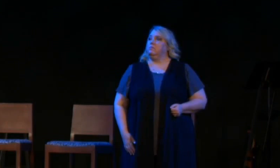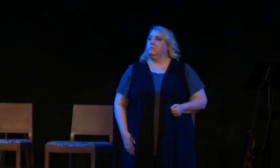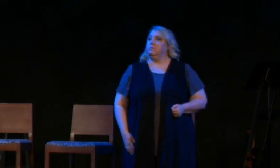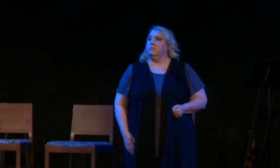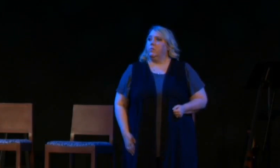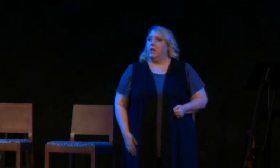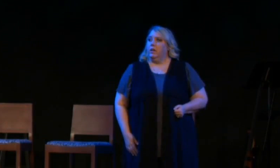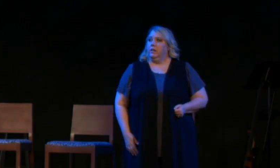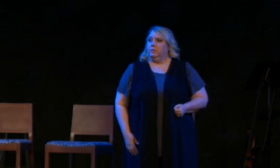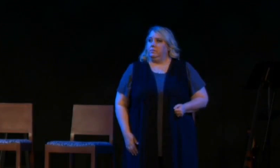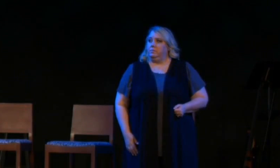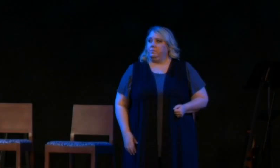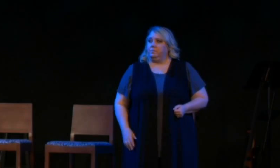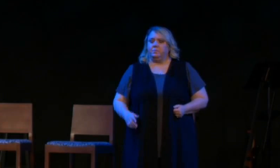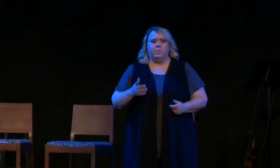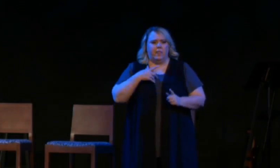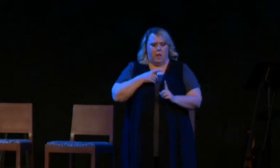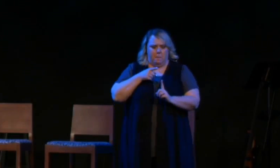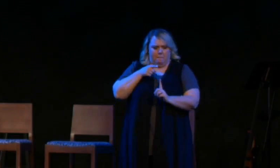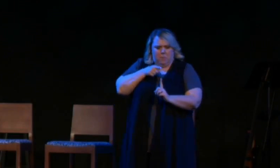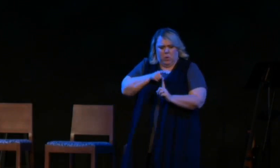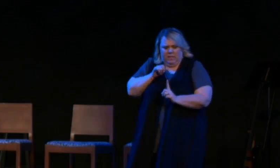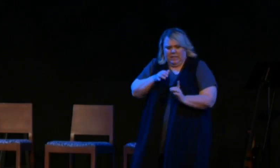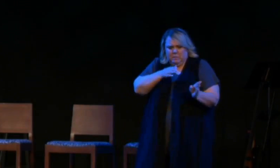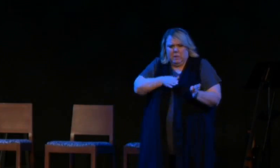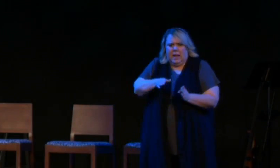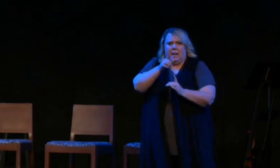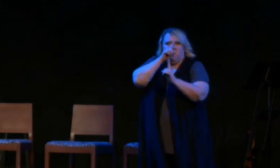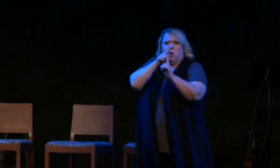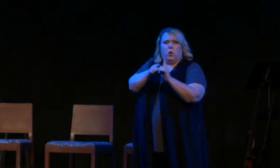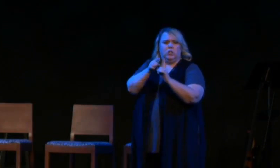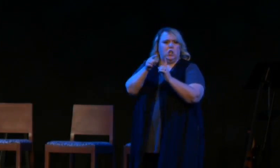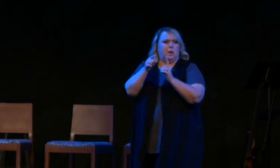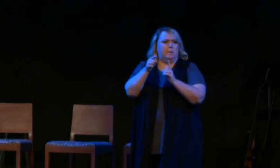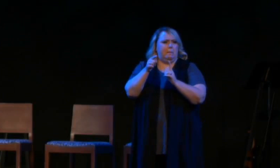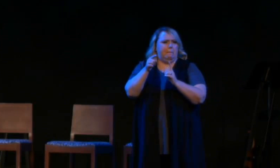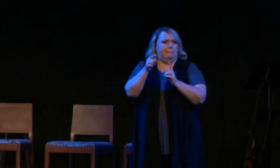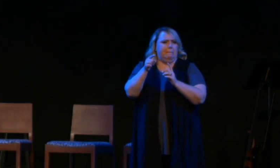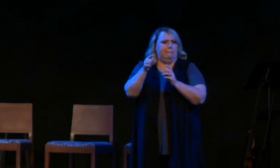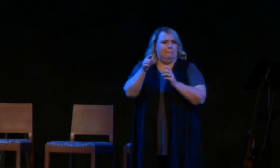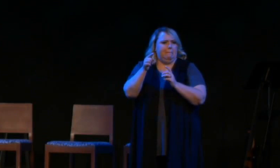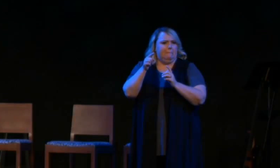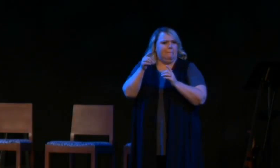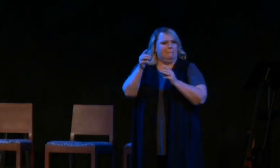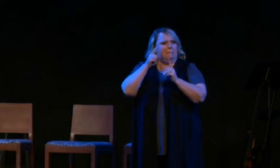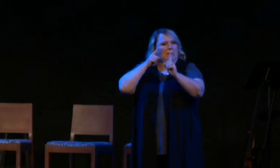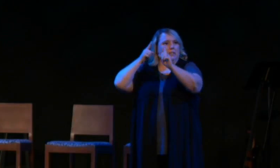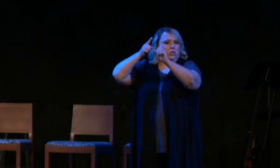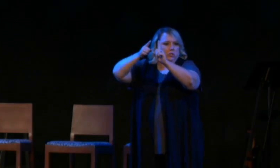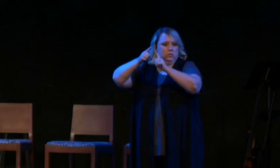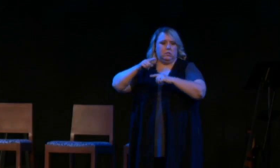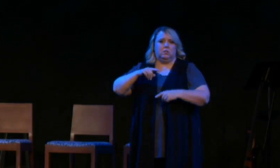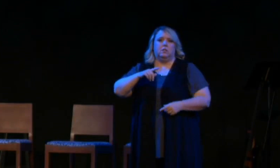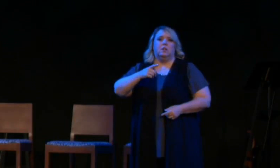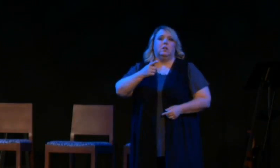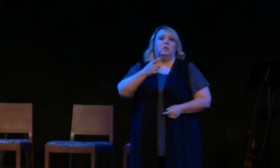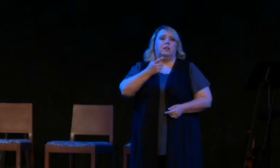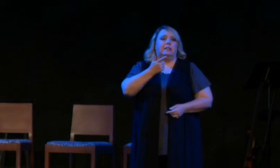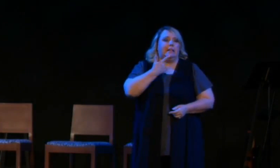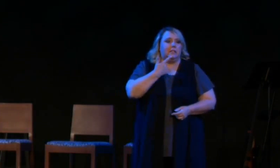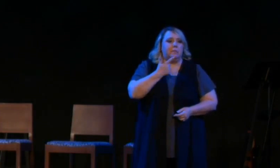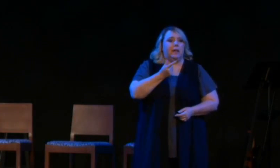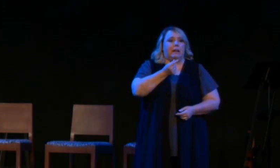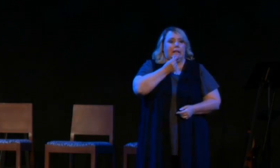heart of this plan is to be mission-focused and to be able to be in full ministry to lesbian, gay, bisexual, trans,